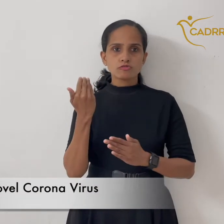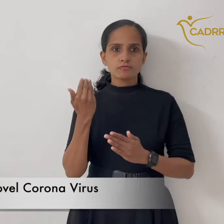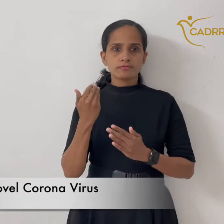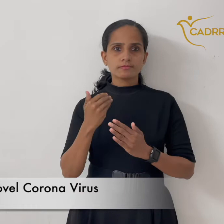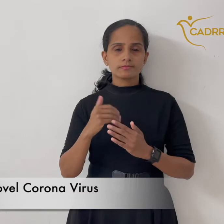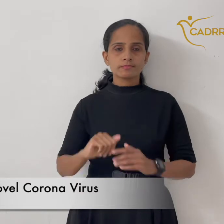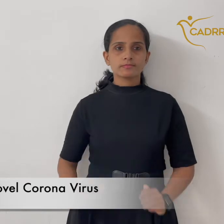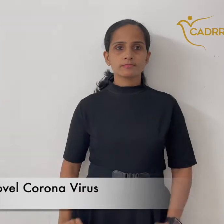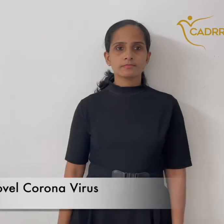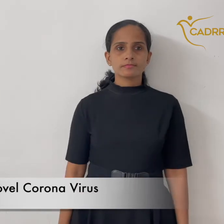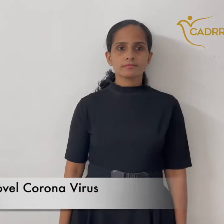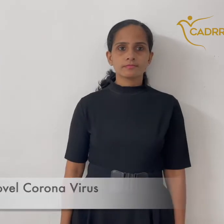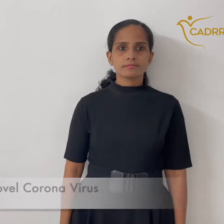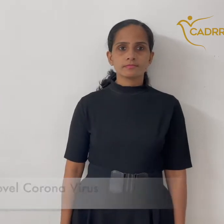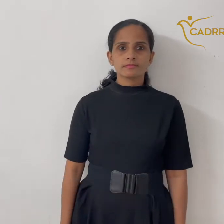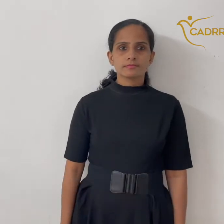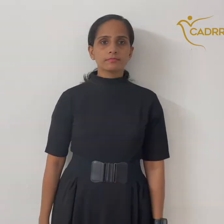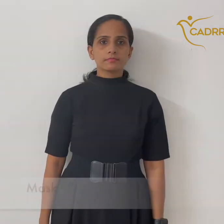Novel coronavirus.